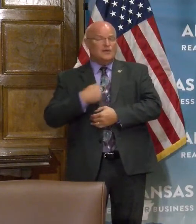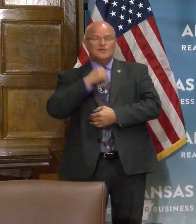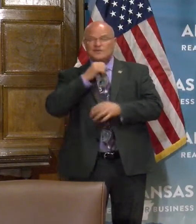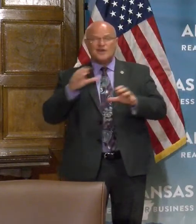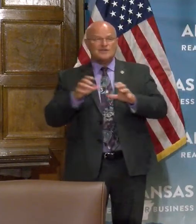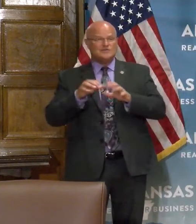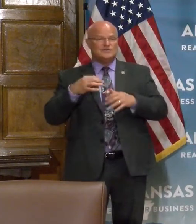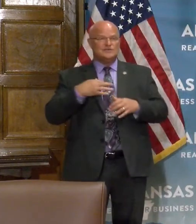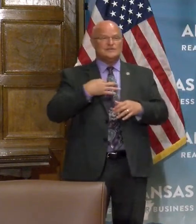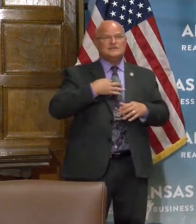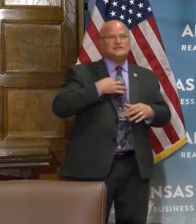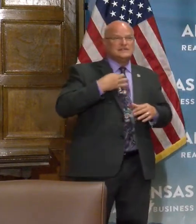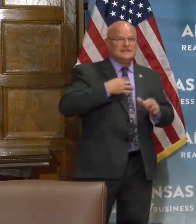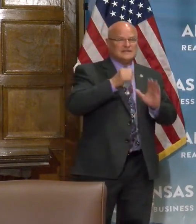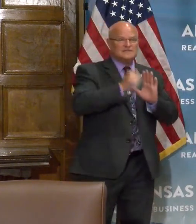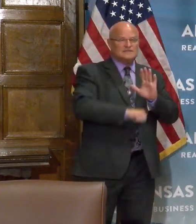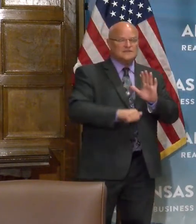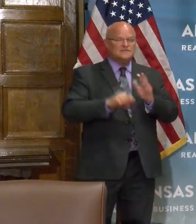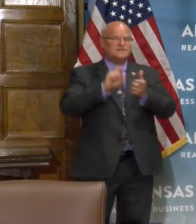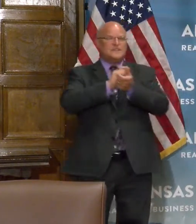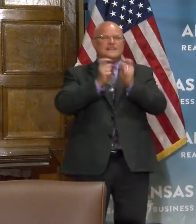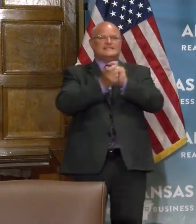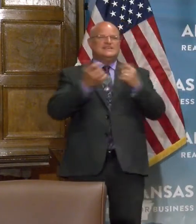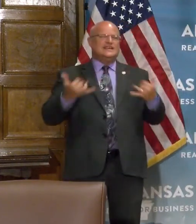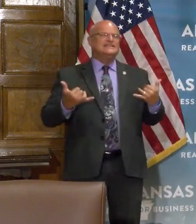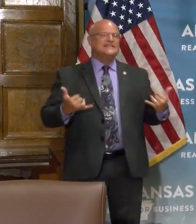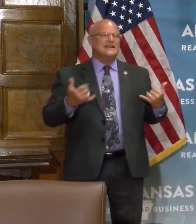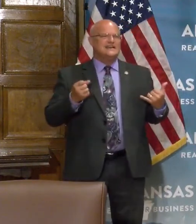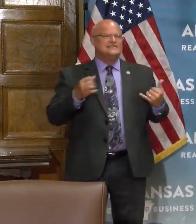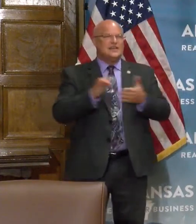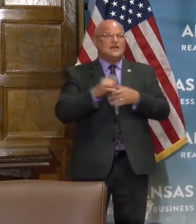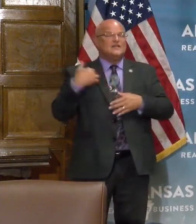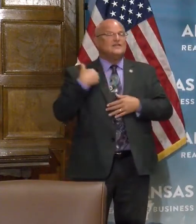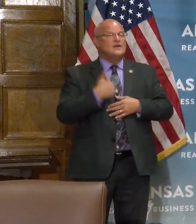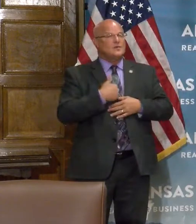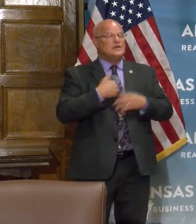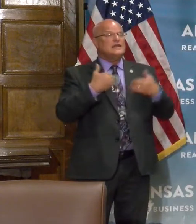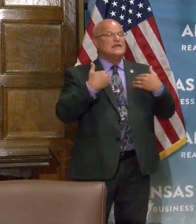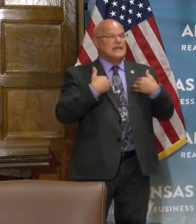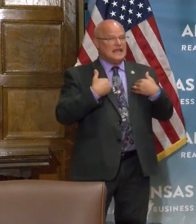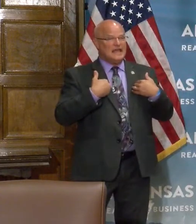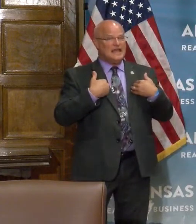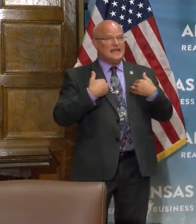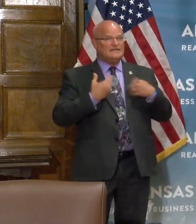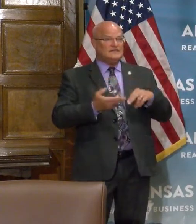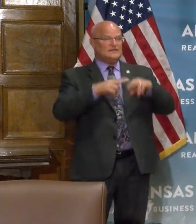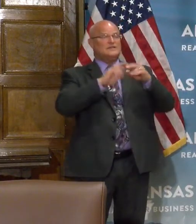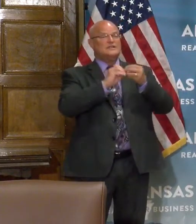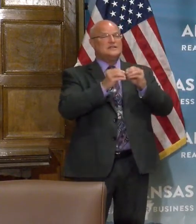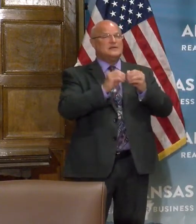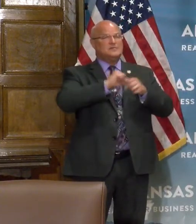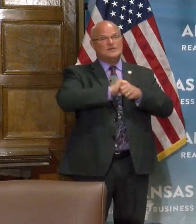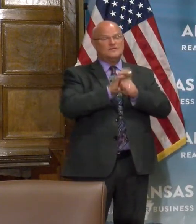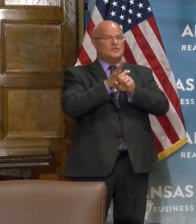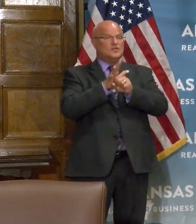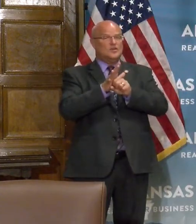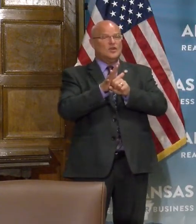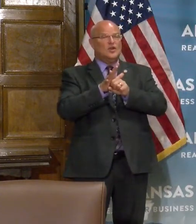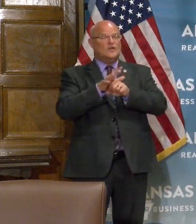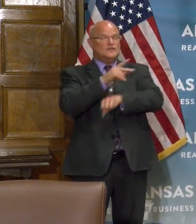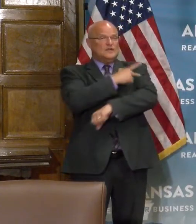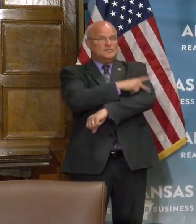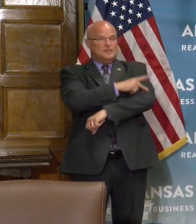doing elective procedures. That's changed now so that we are having an increased number of